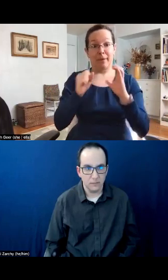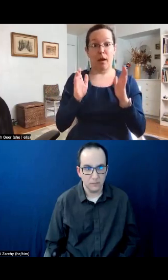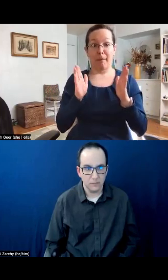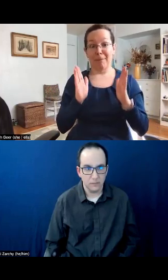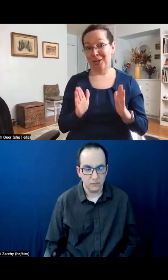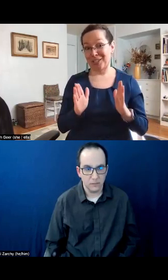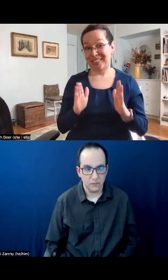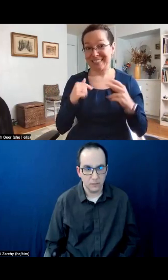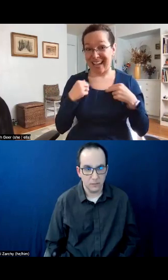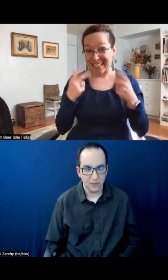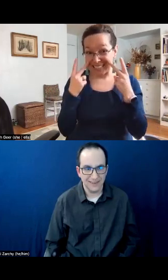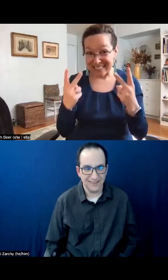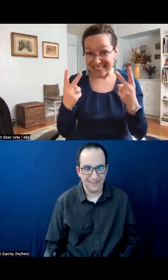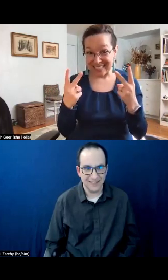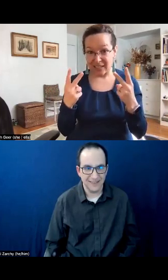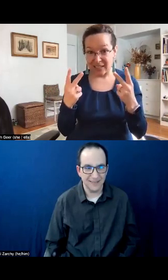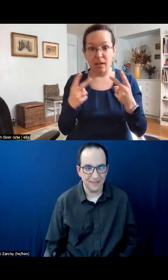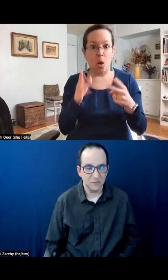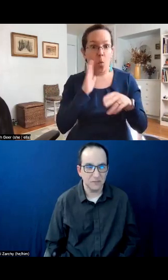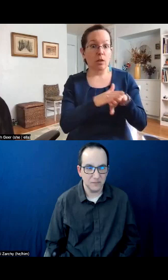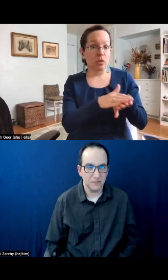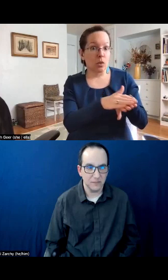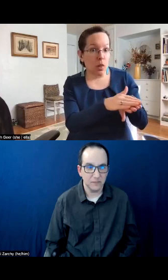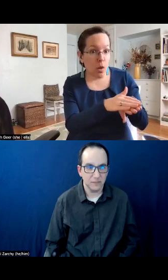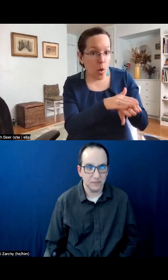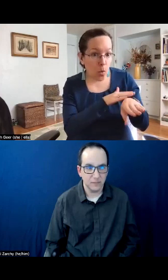reference, and the use of space, certainly.